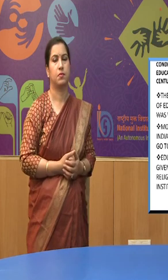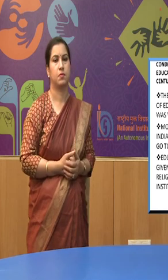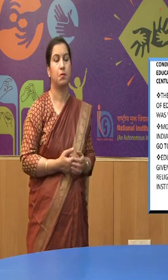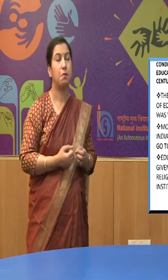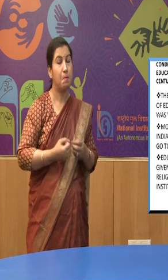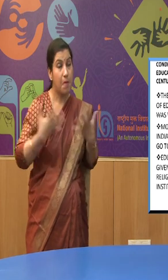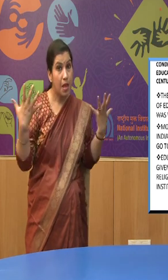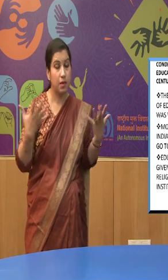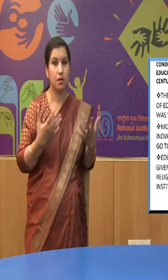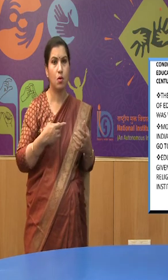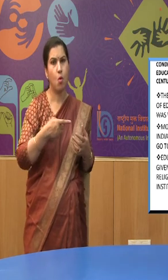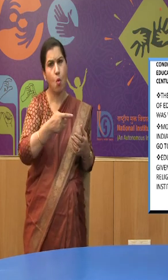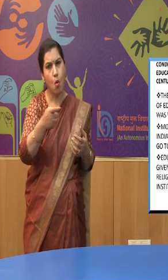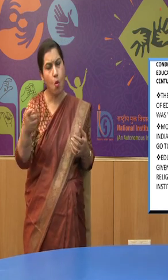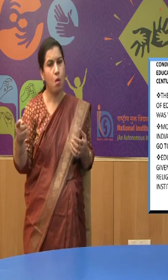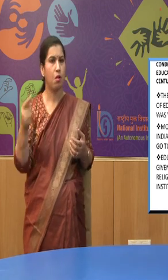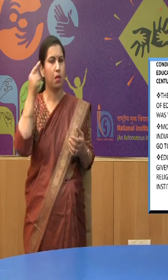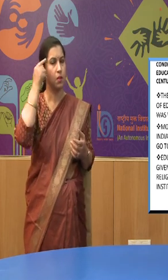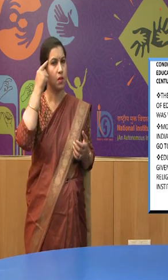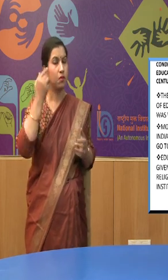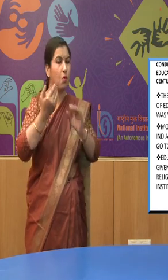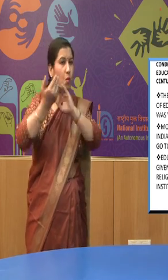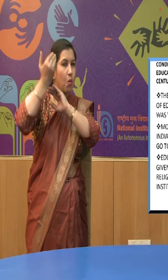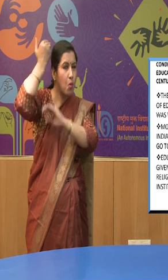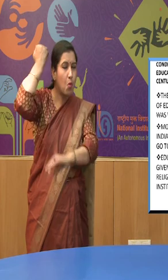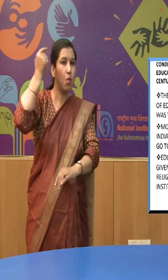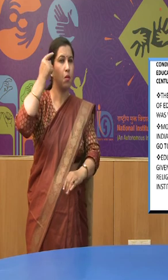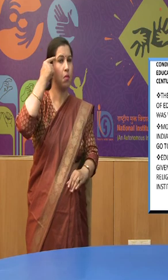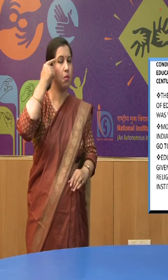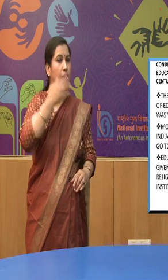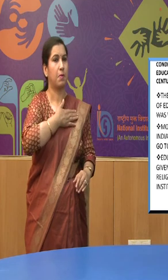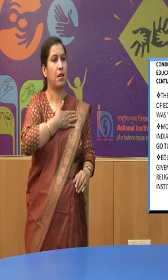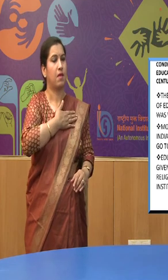While many old beliefs were common in the society,